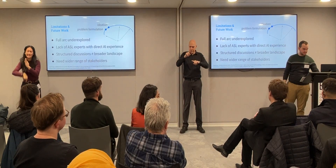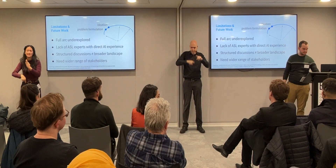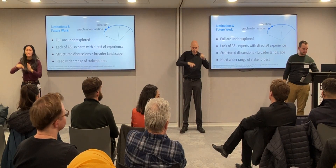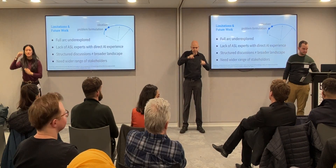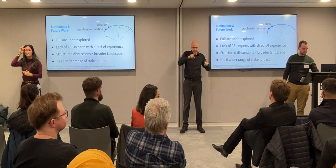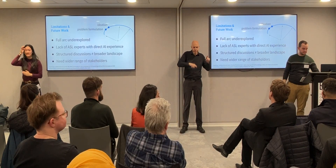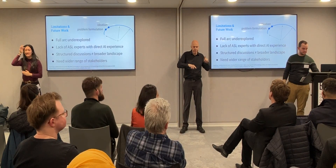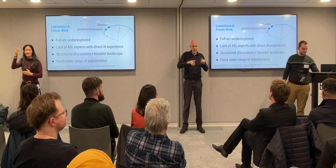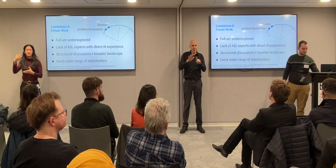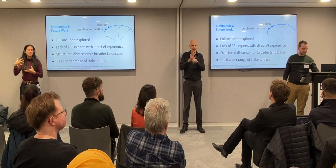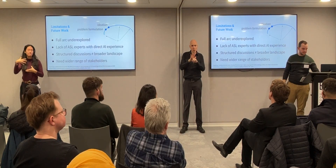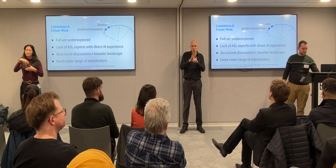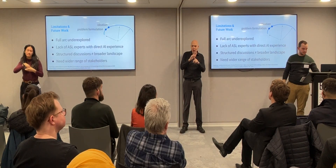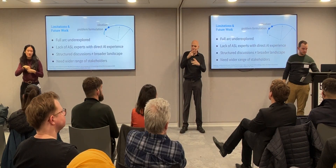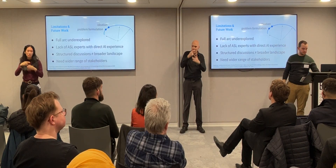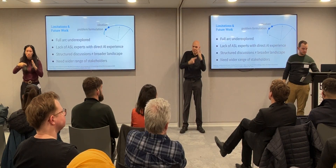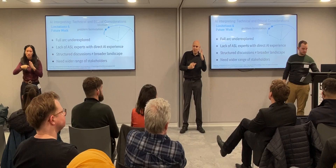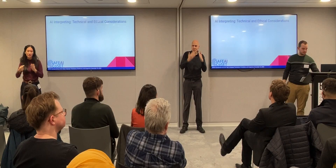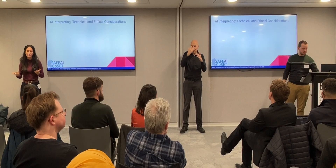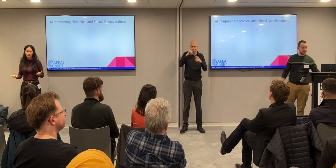to capture in our study.